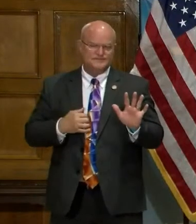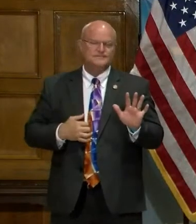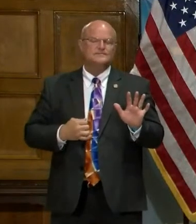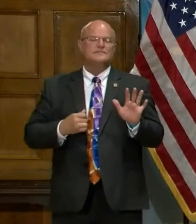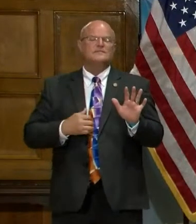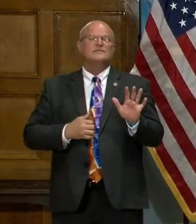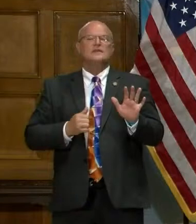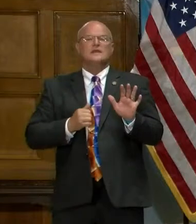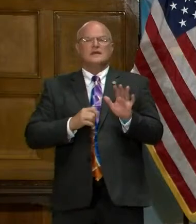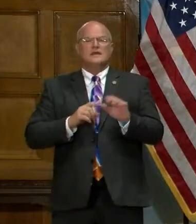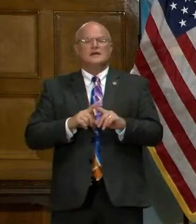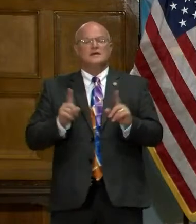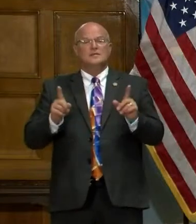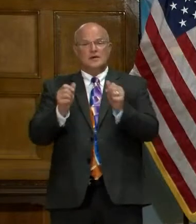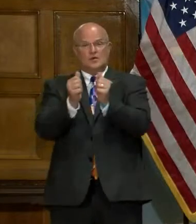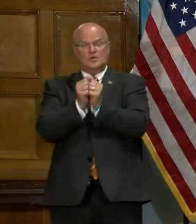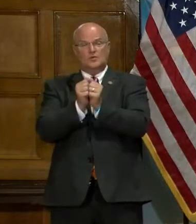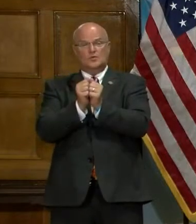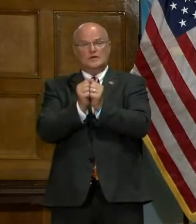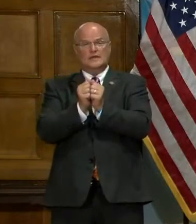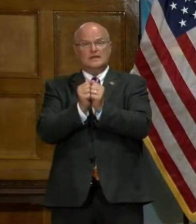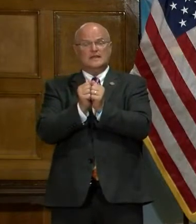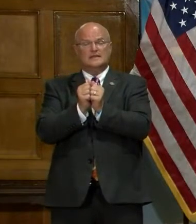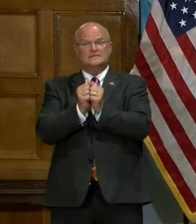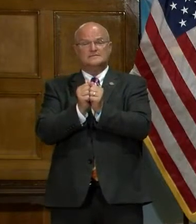that map. With our